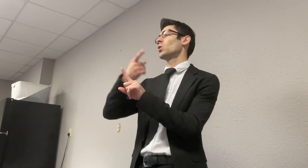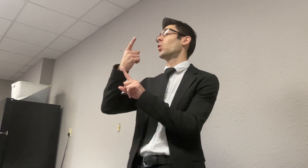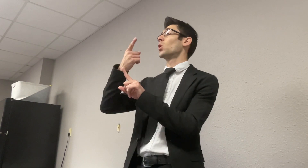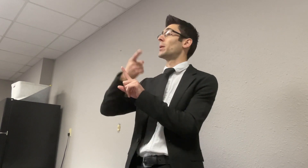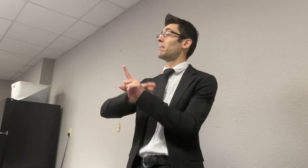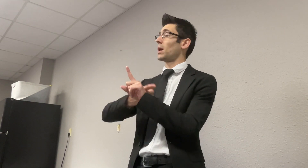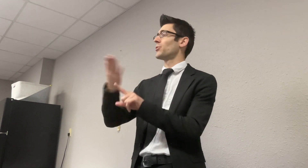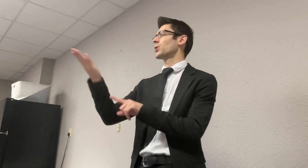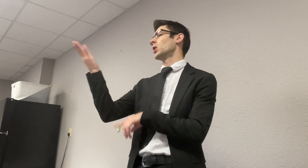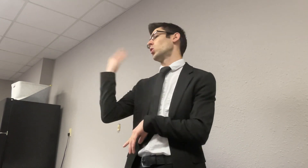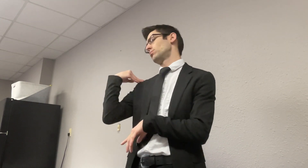or a month ago.